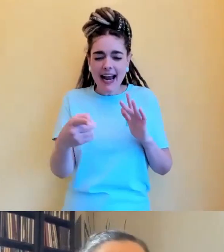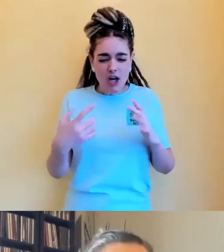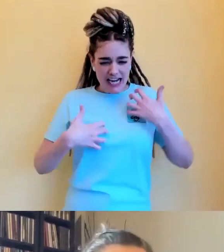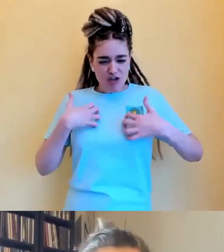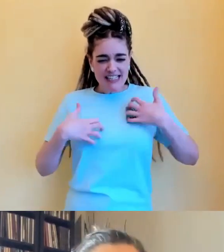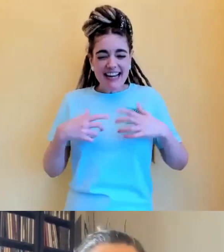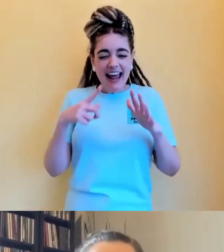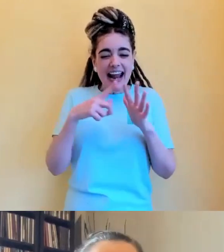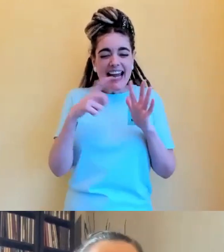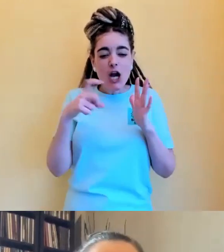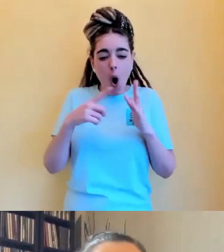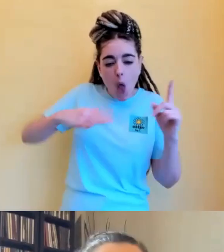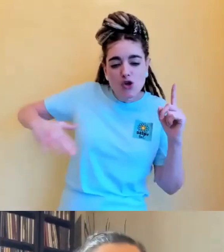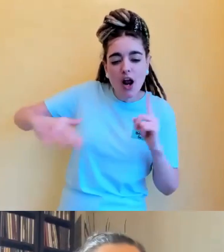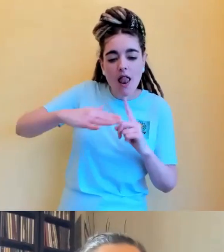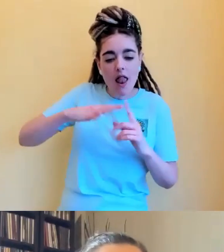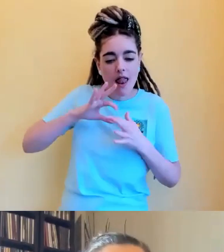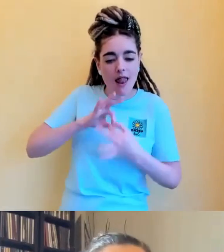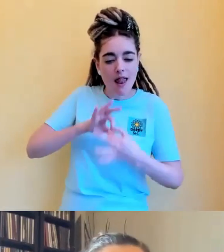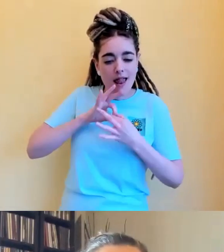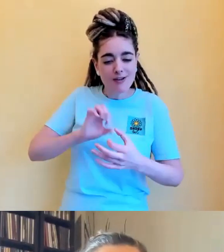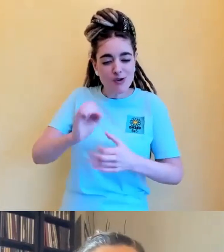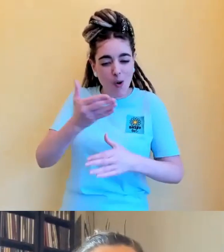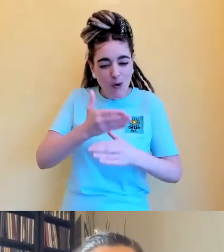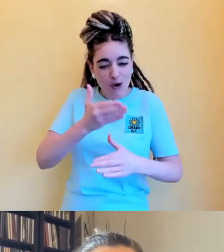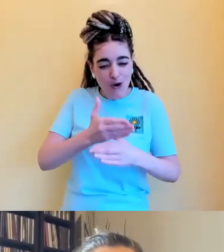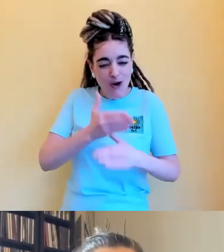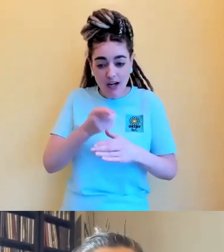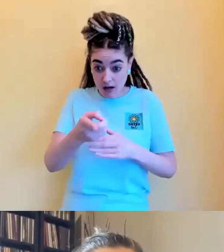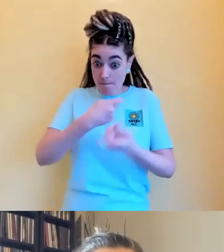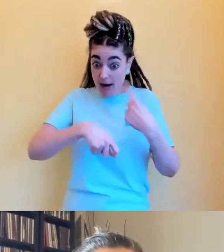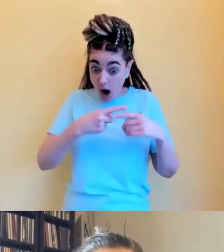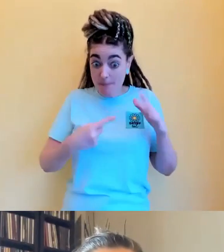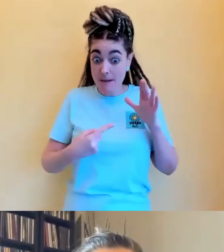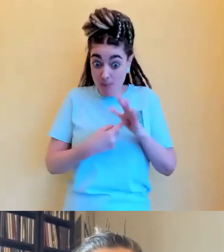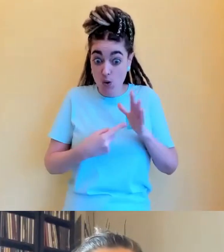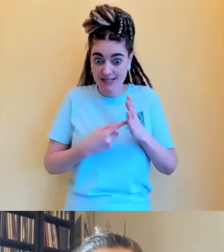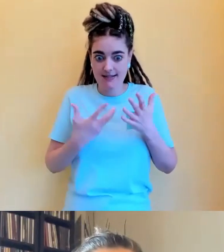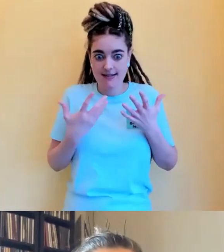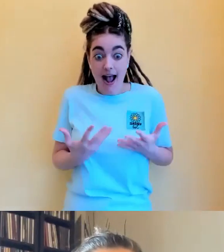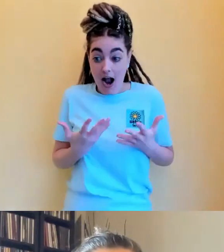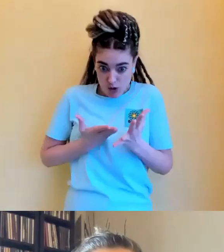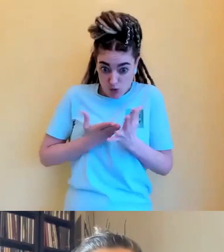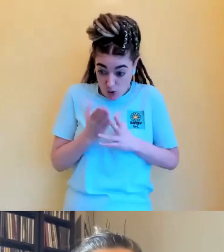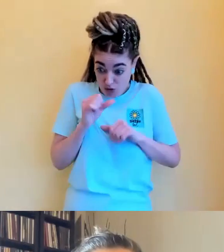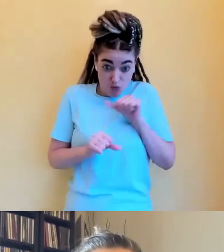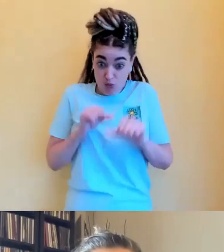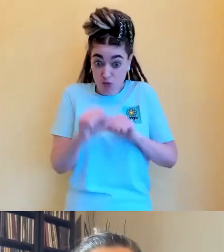element of your practice. Has that become more and more important as you've proceeded these works?